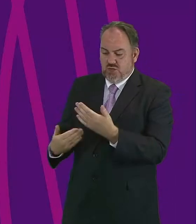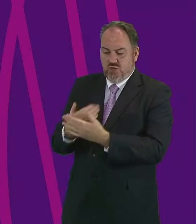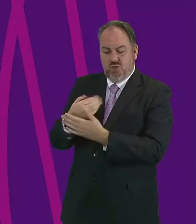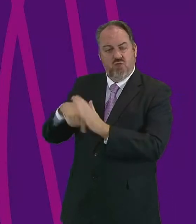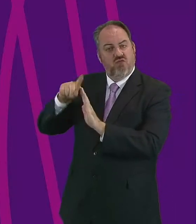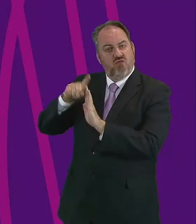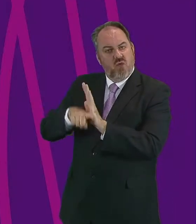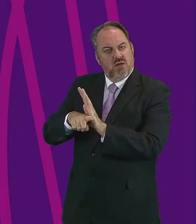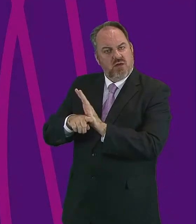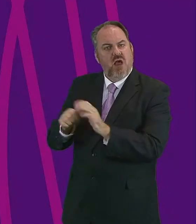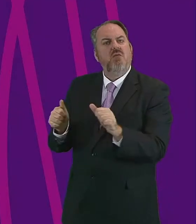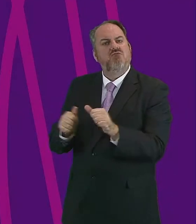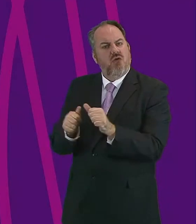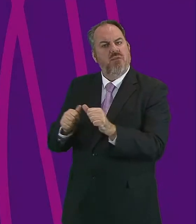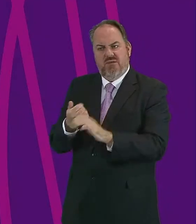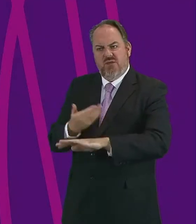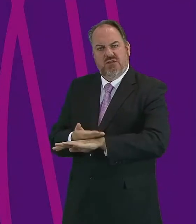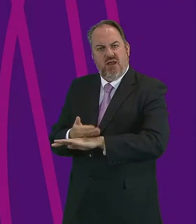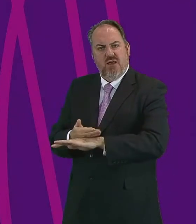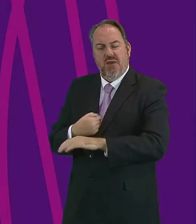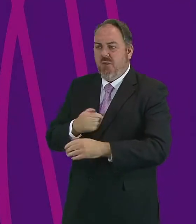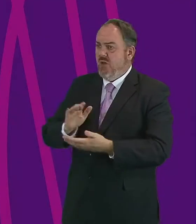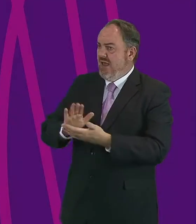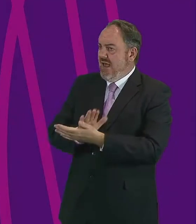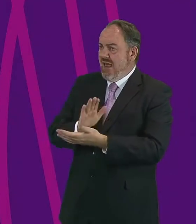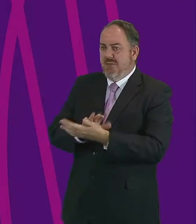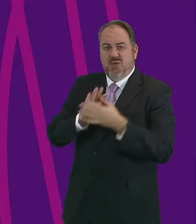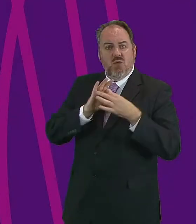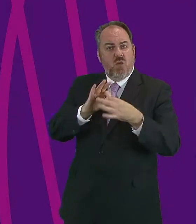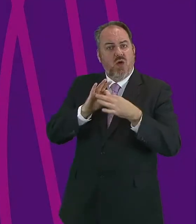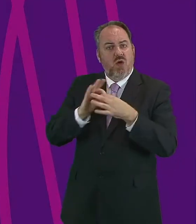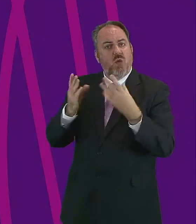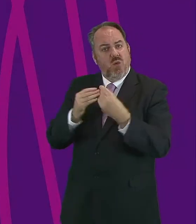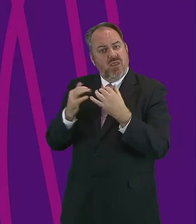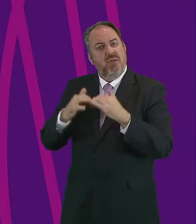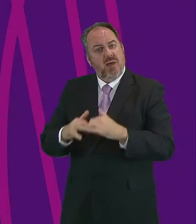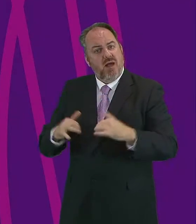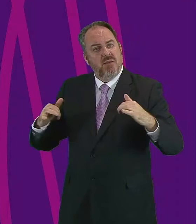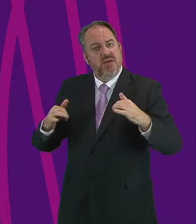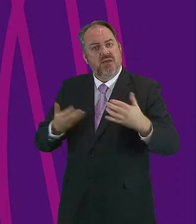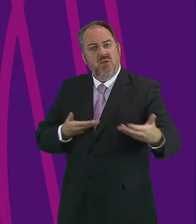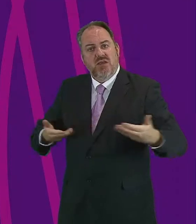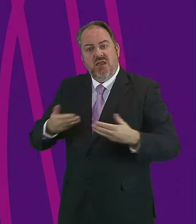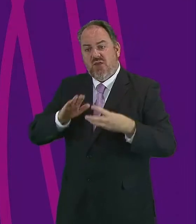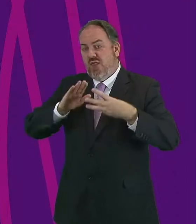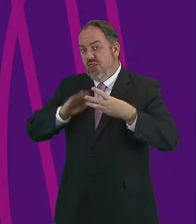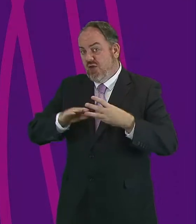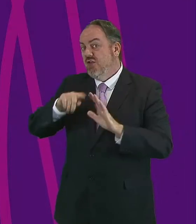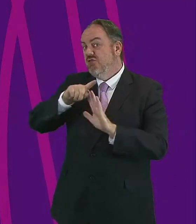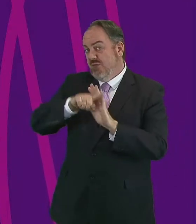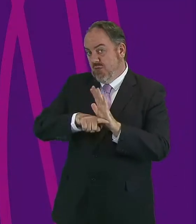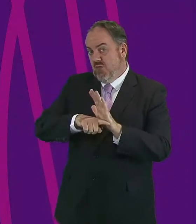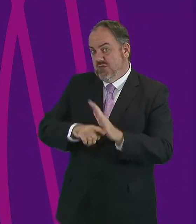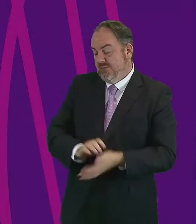appropriate. And, Presiding Officer, we welcome the opportunity of engagement with the Parliament as it considers its third report.